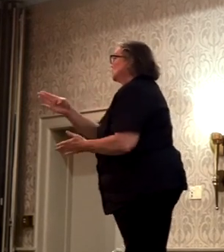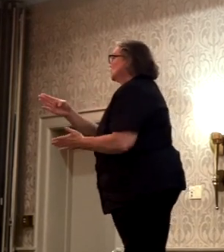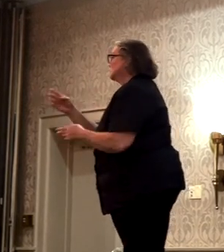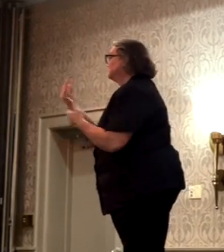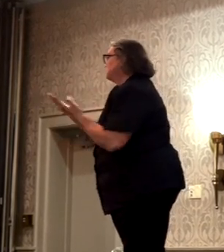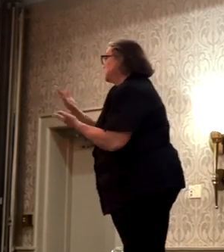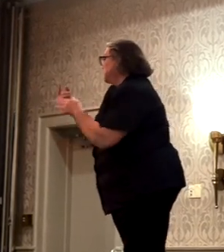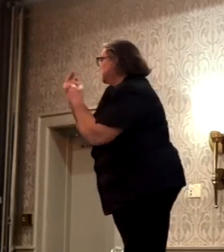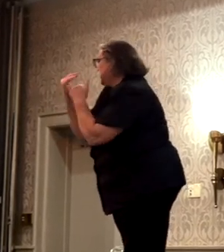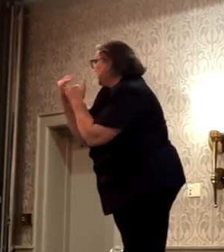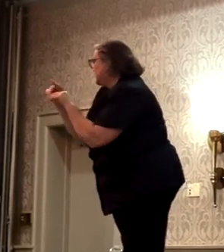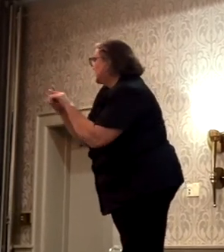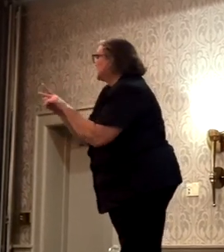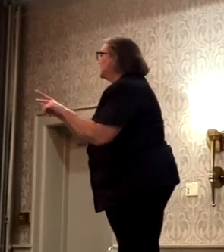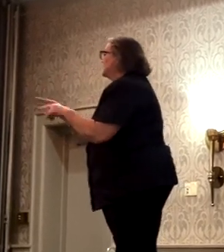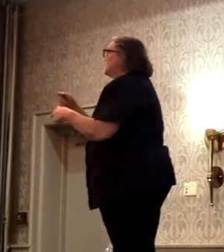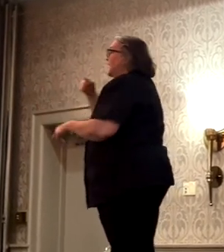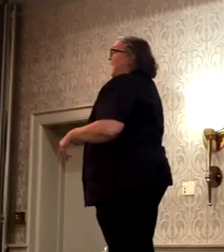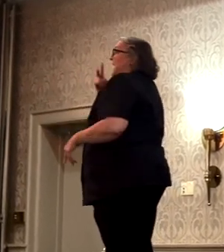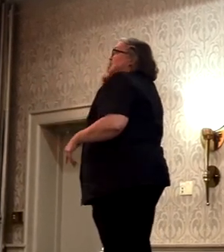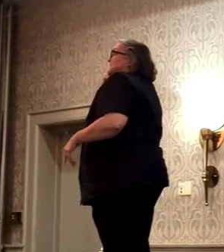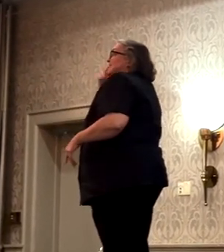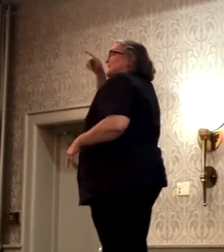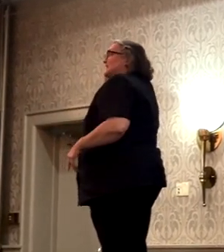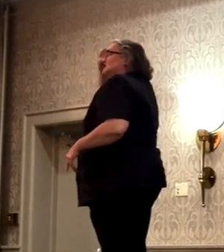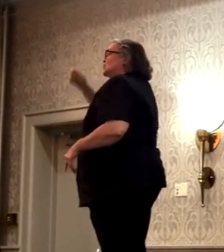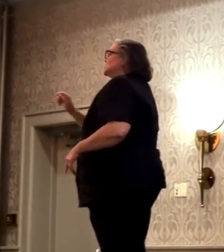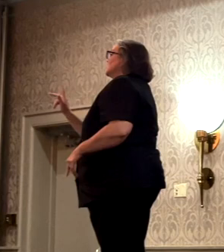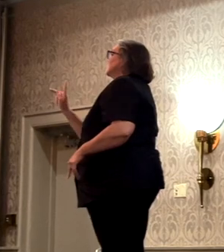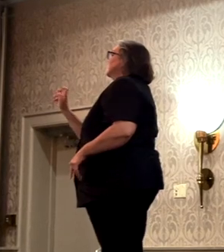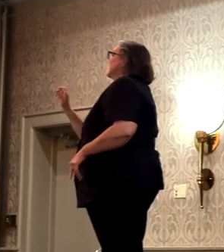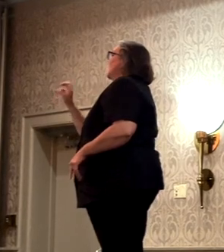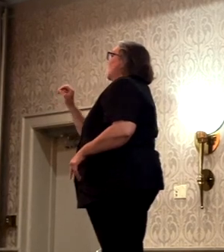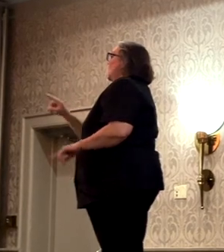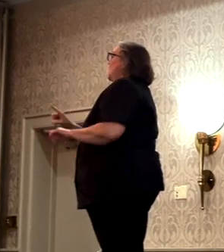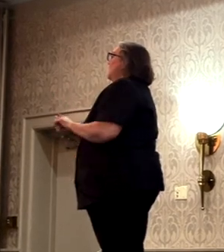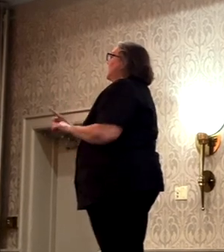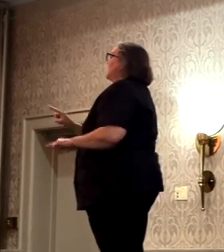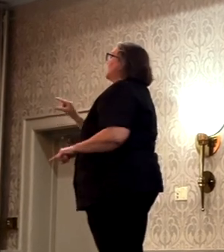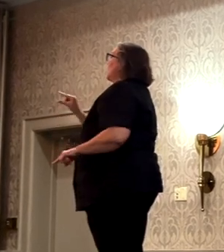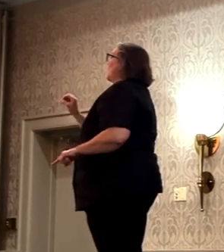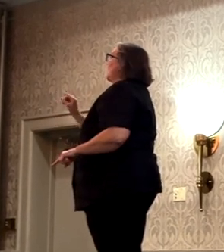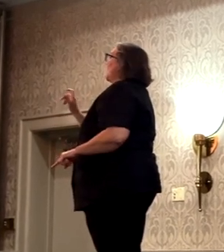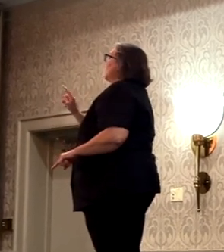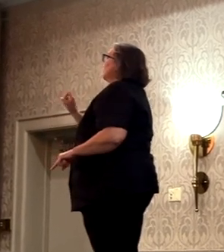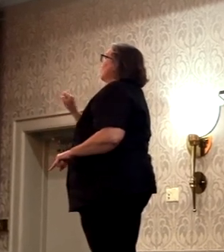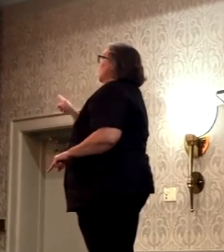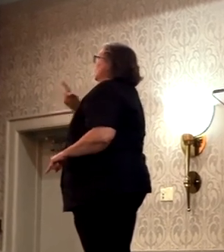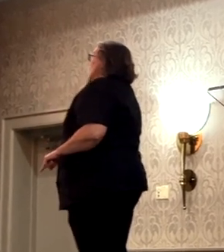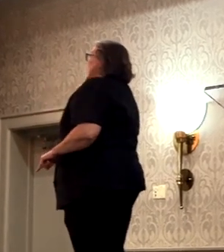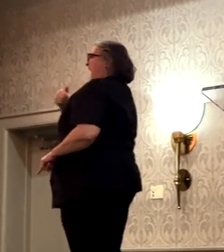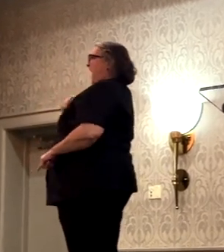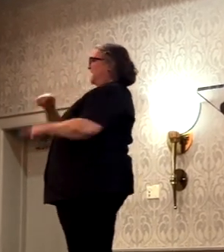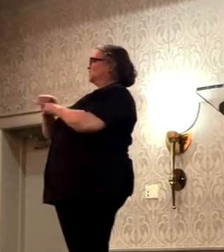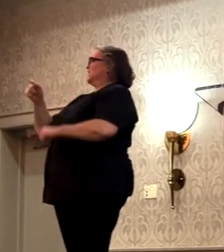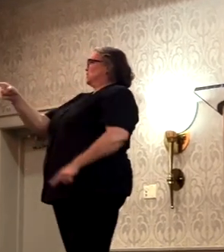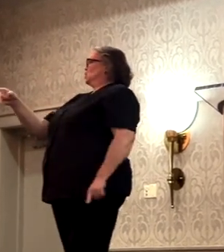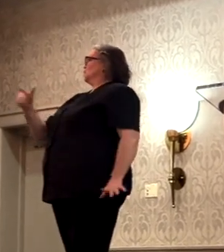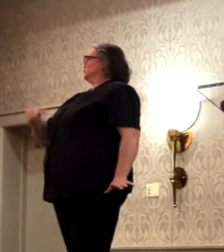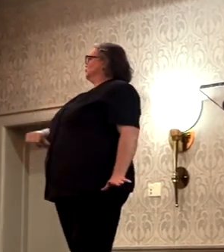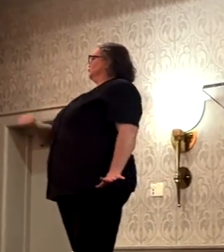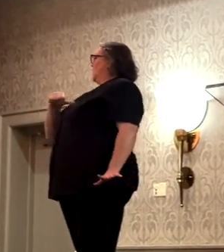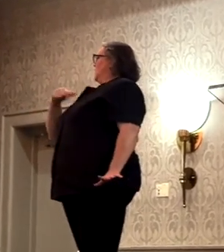extent. I mean, I see Judge Keough. Now, I know Judge Goldberg would say she's Goldberg trained, but I think I also